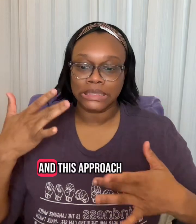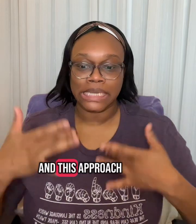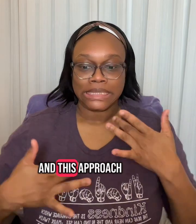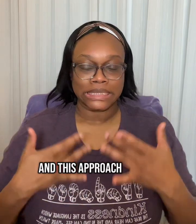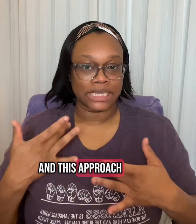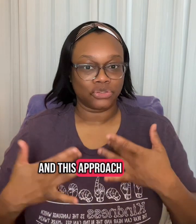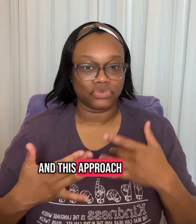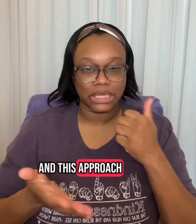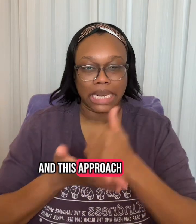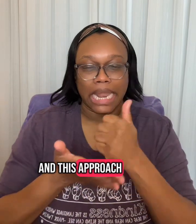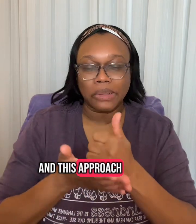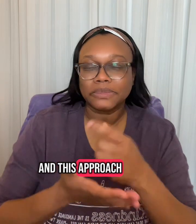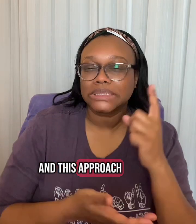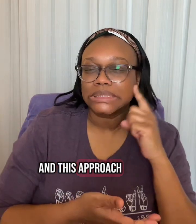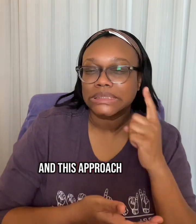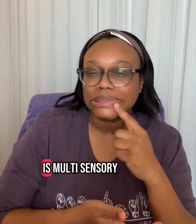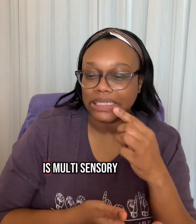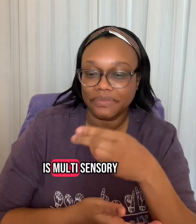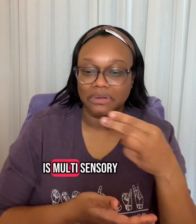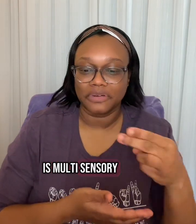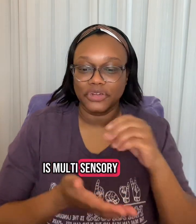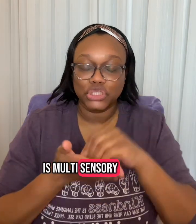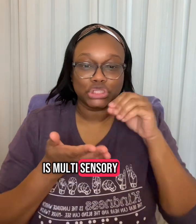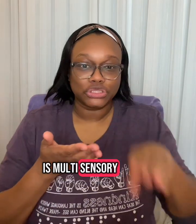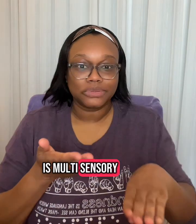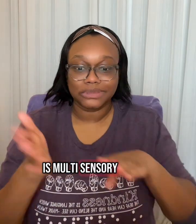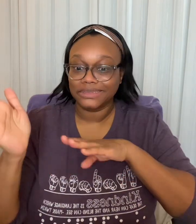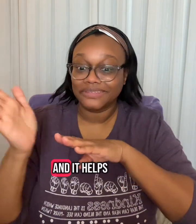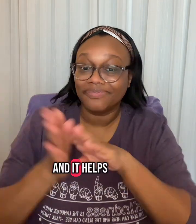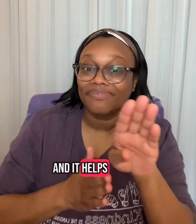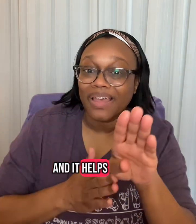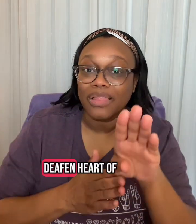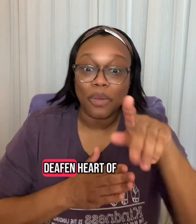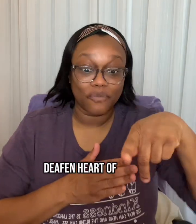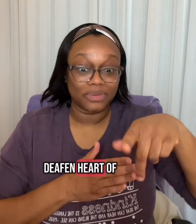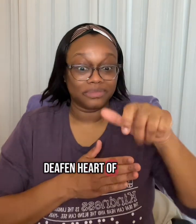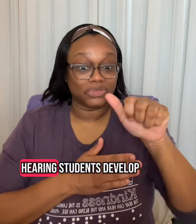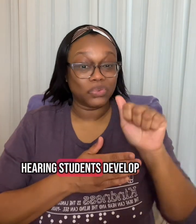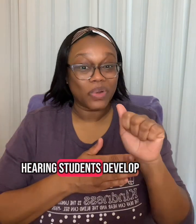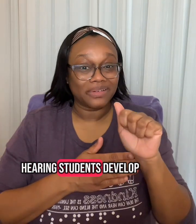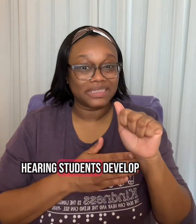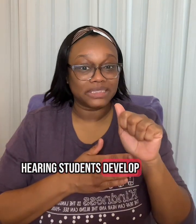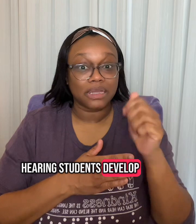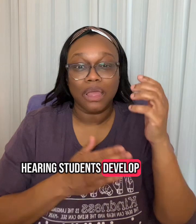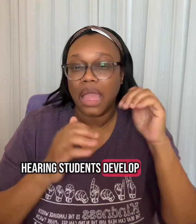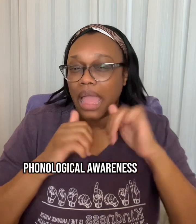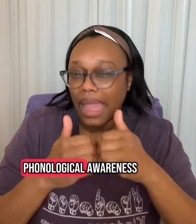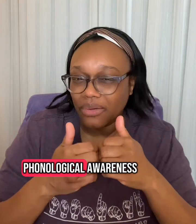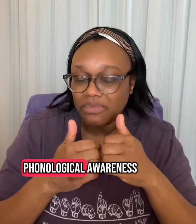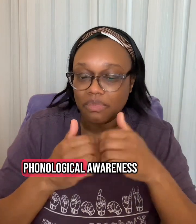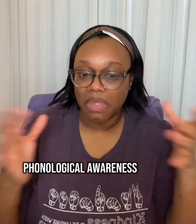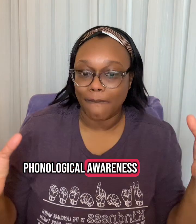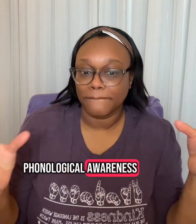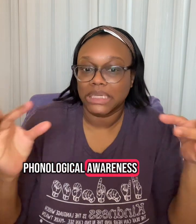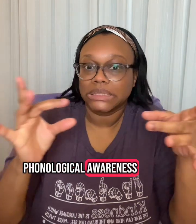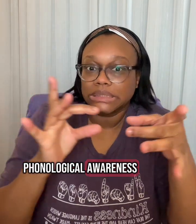this approach is multisensory, and it helps deaf and hard of hearing students develop phonological awareness